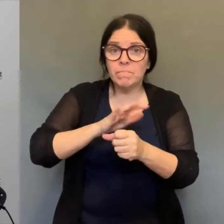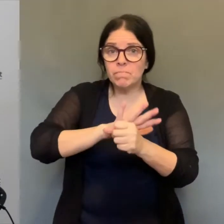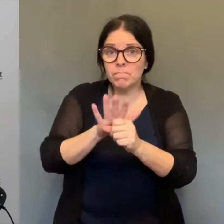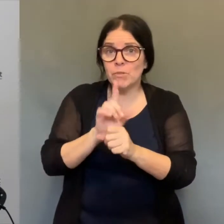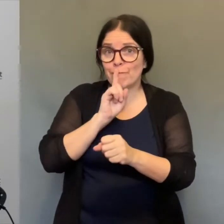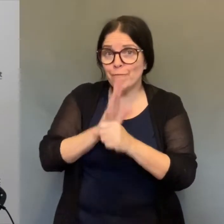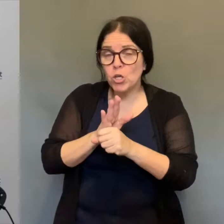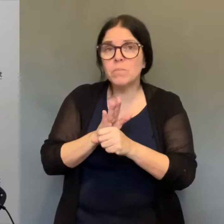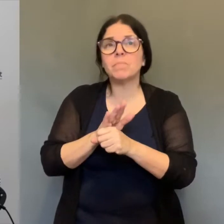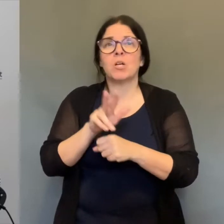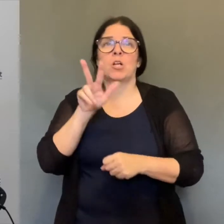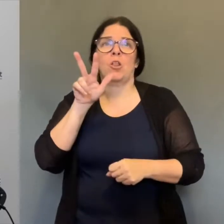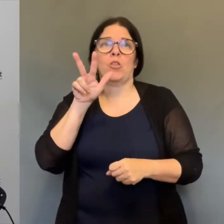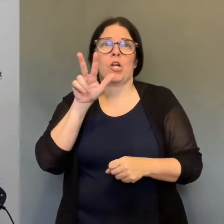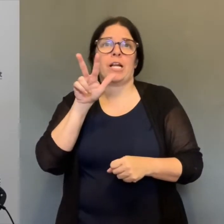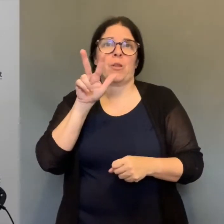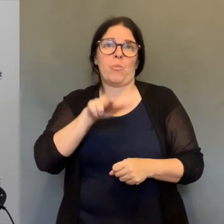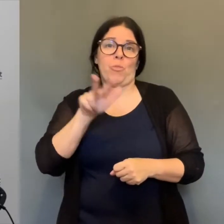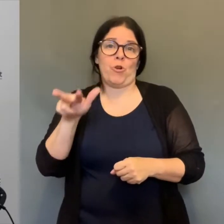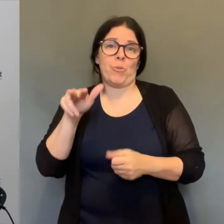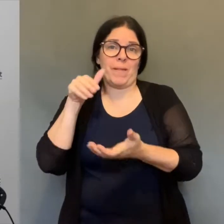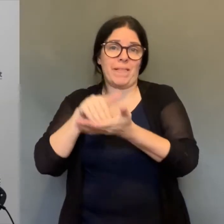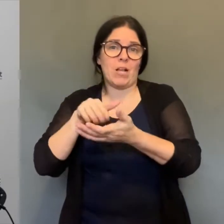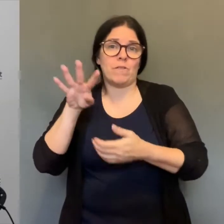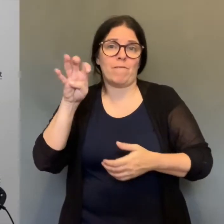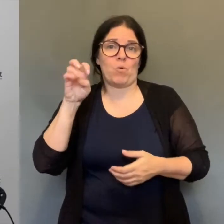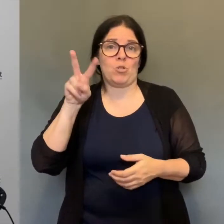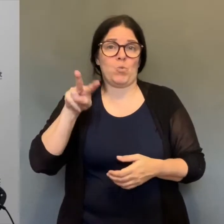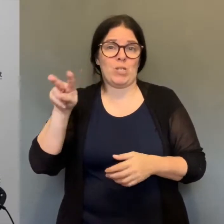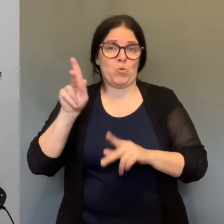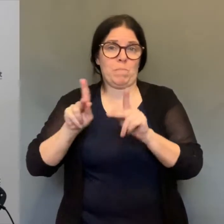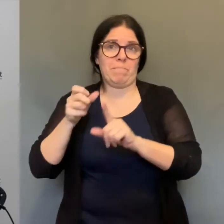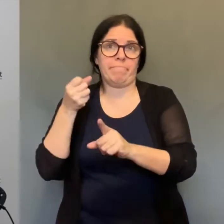38,422 confirmed cases of COVID-19 in Canada and